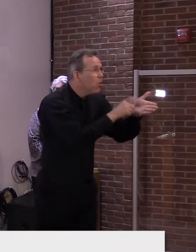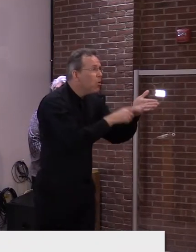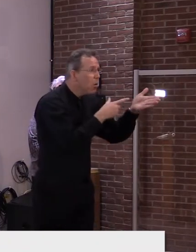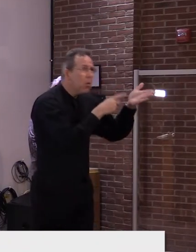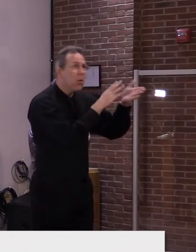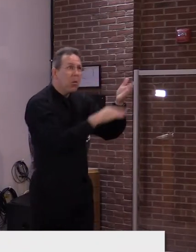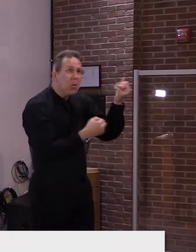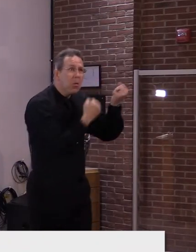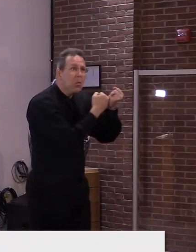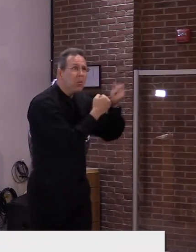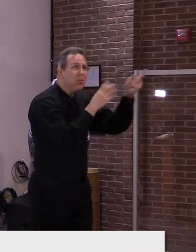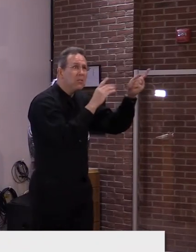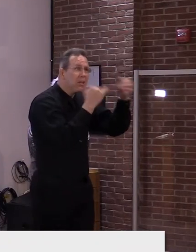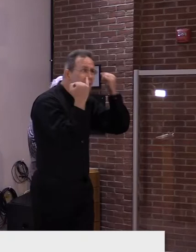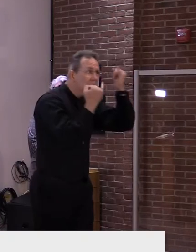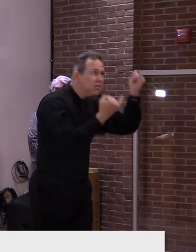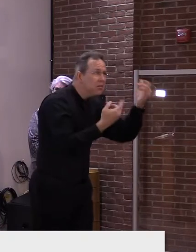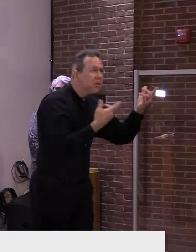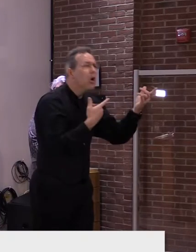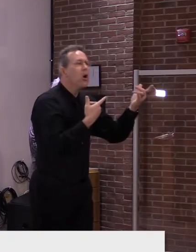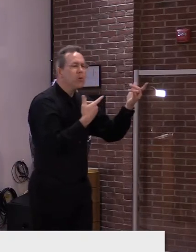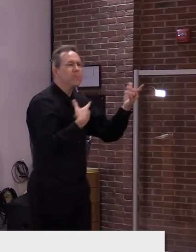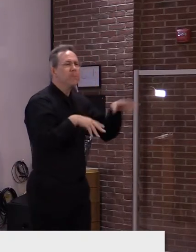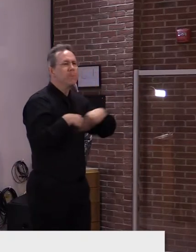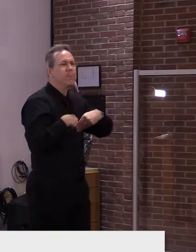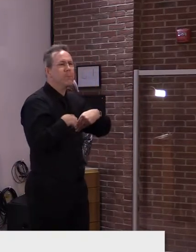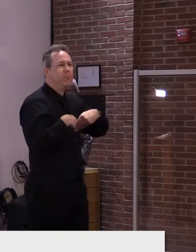I might have felt a year ago.